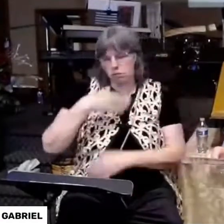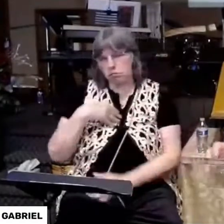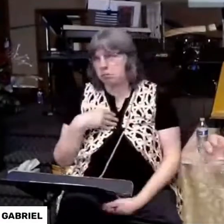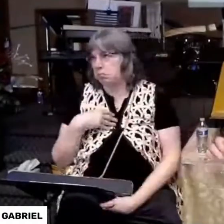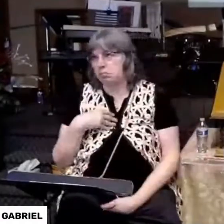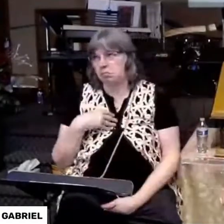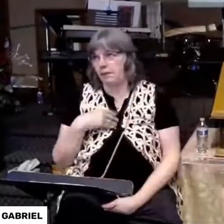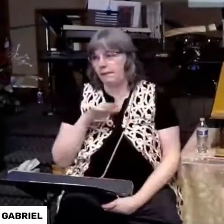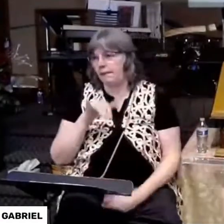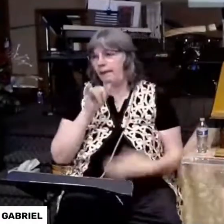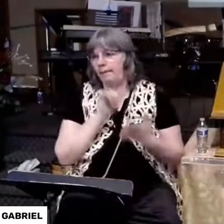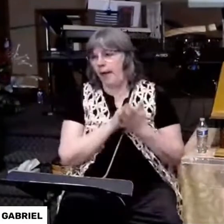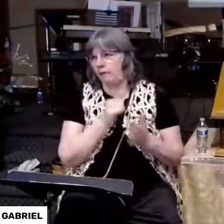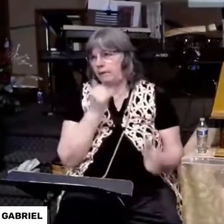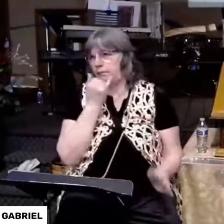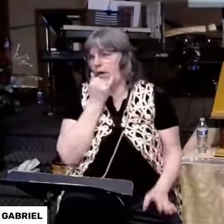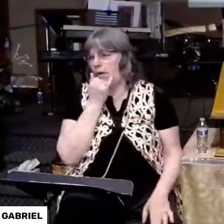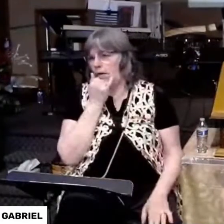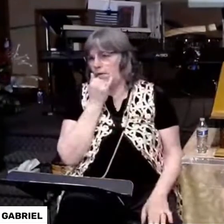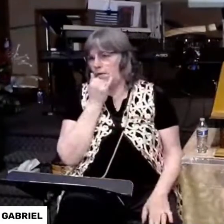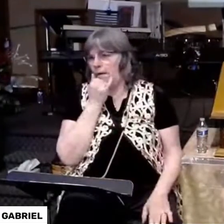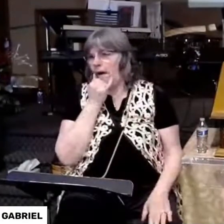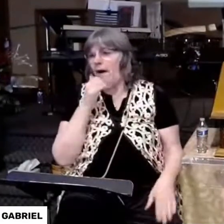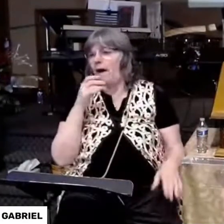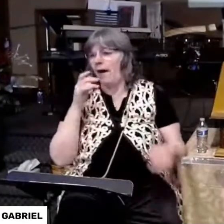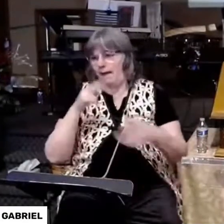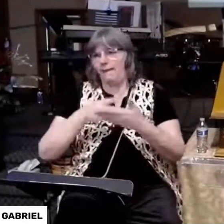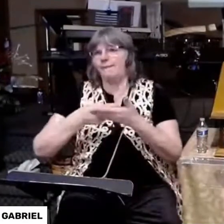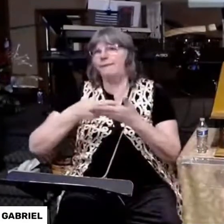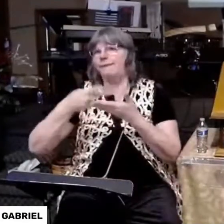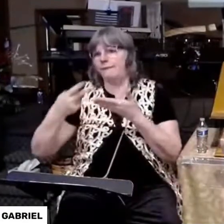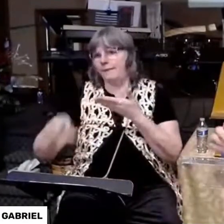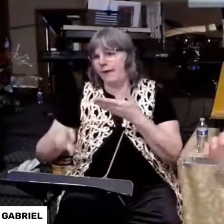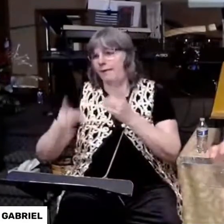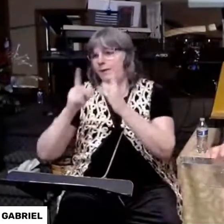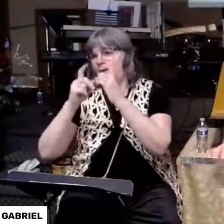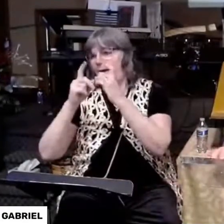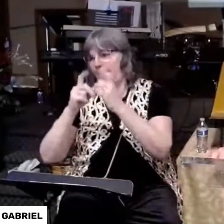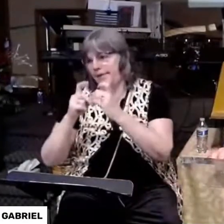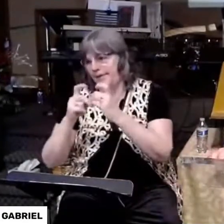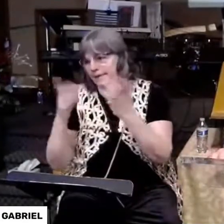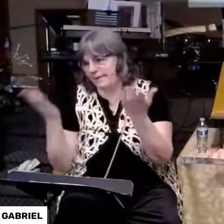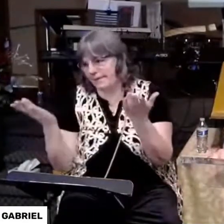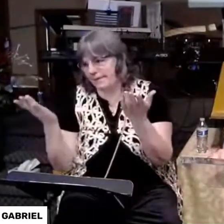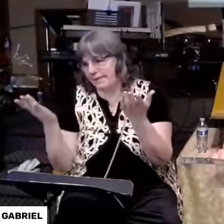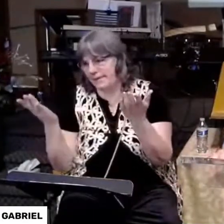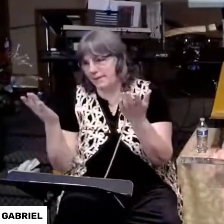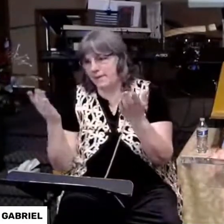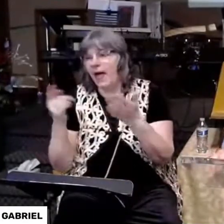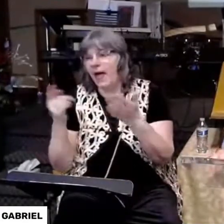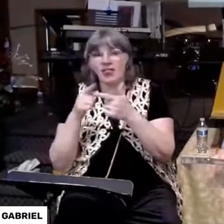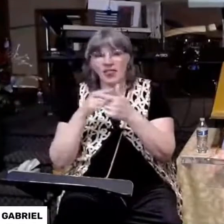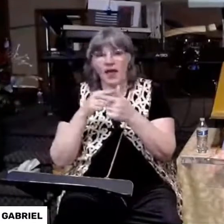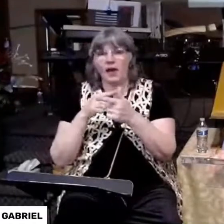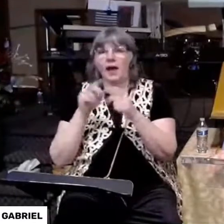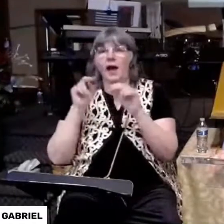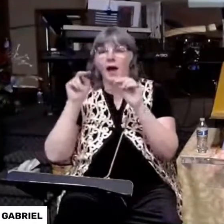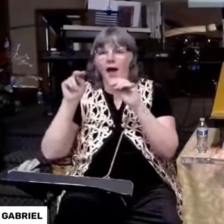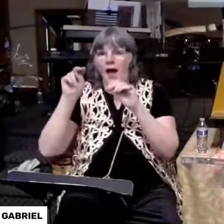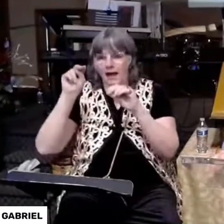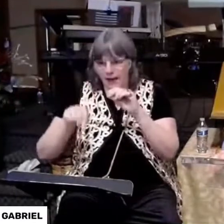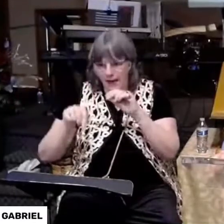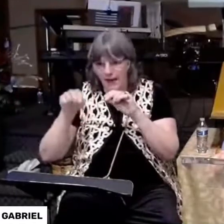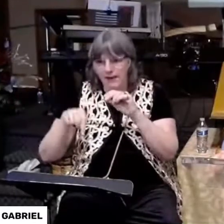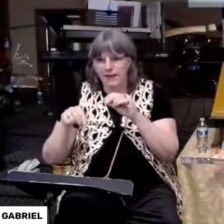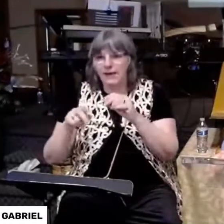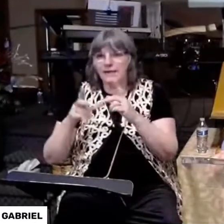blip, blip, blip. And got angry and blah, blah, blah. Then after, in the evening, I can say, oh boy,